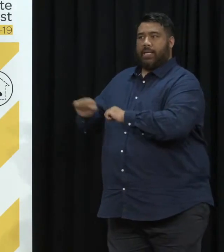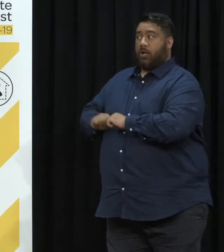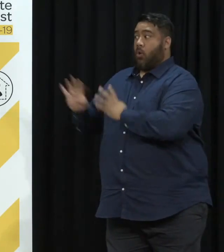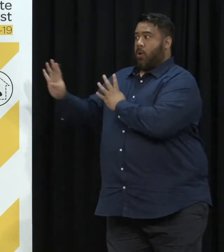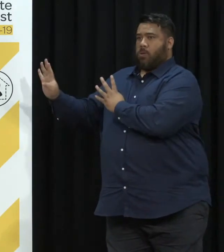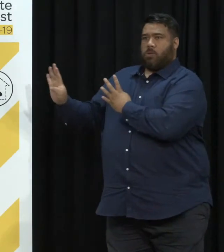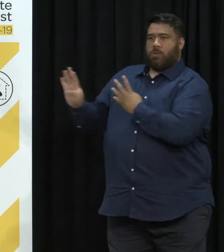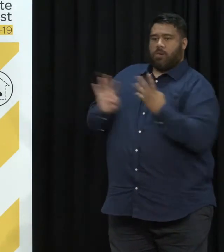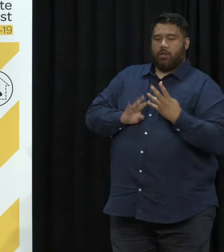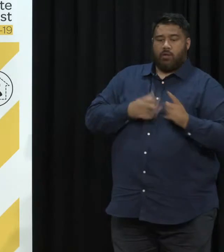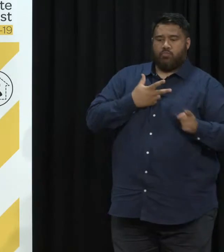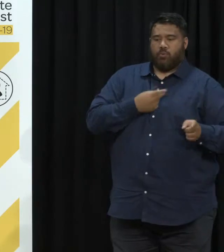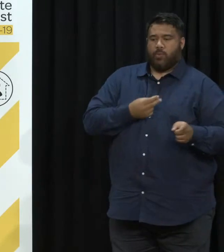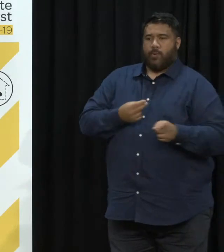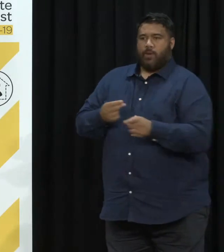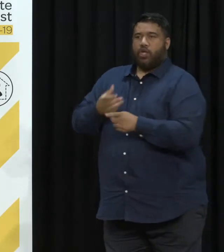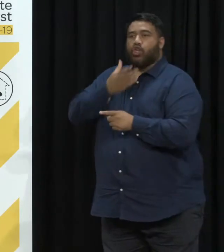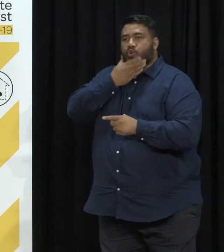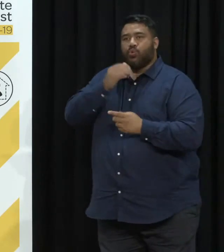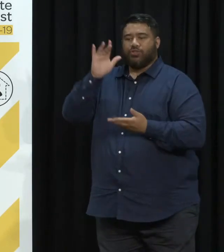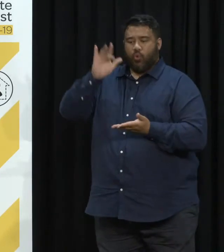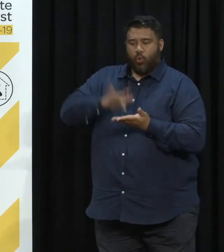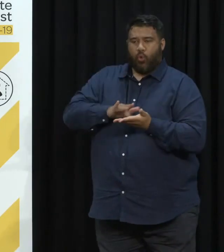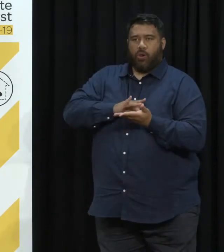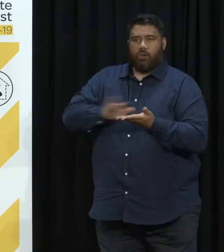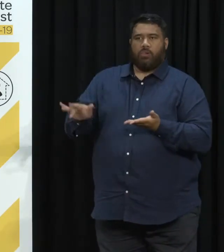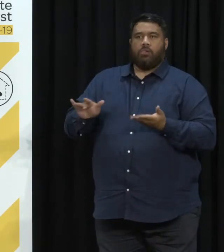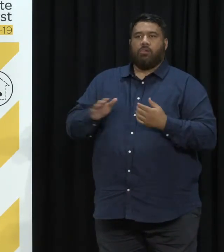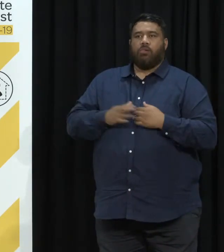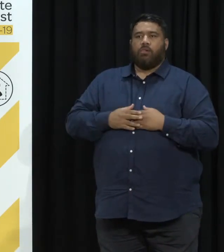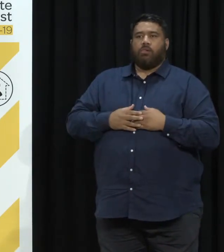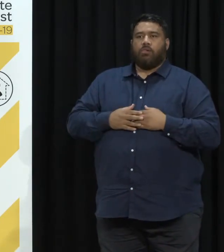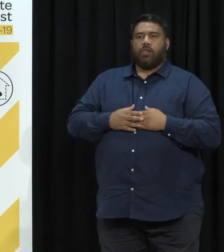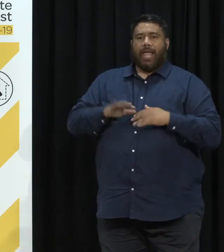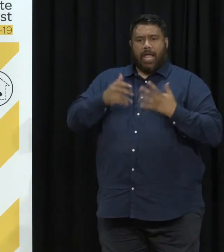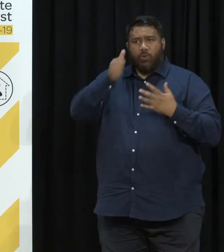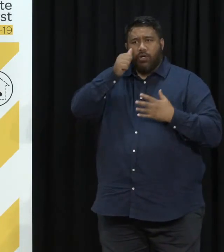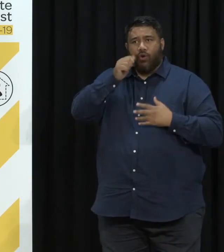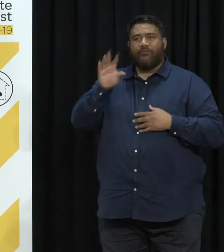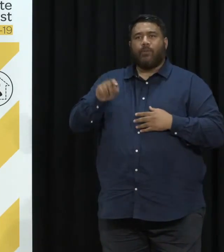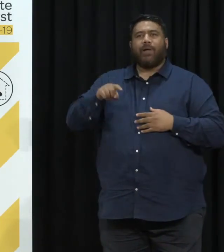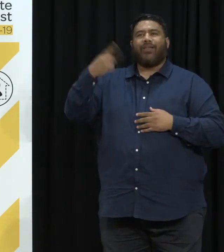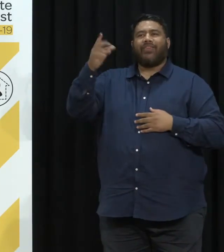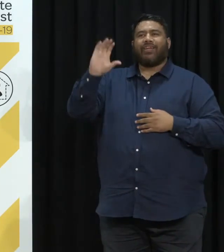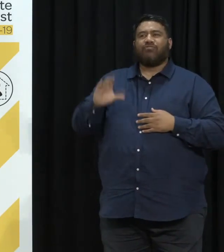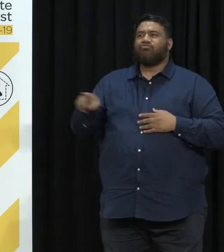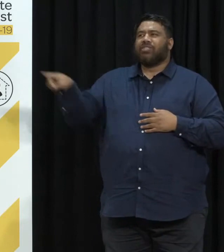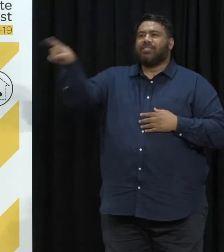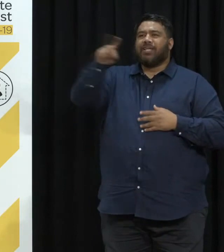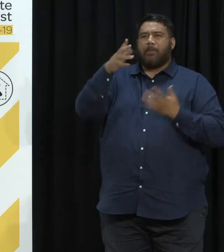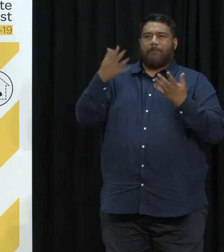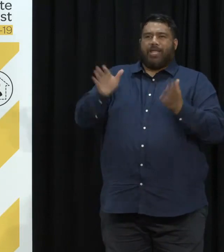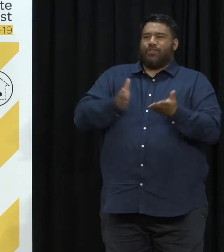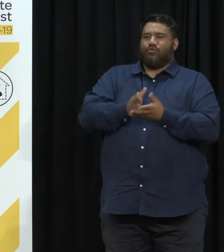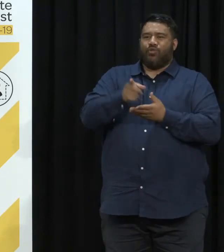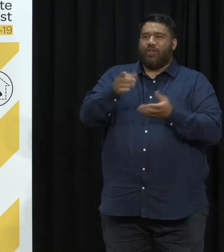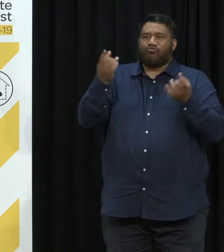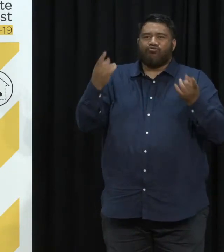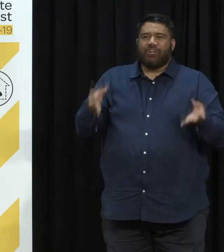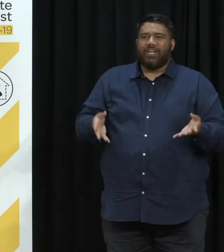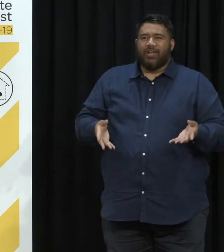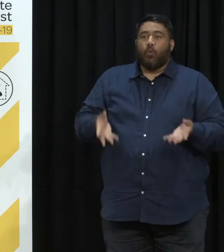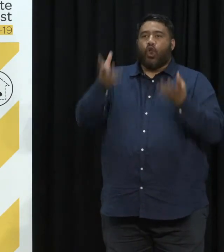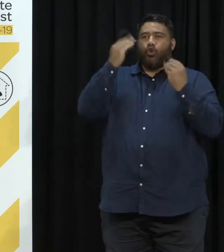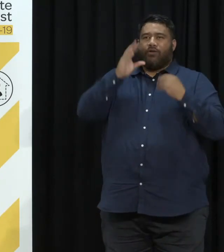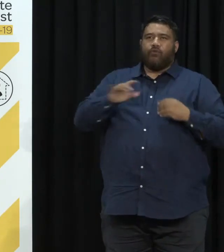and that's what we do with our frontline workers. Now, we picked that up from other countries. By talking to them, they said, make sure you have people on standby that you can use your